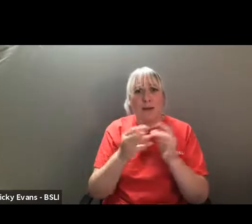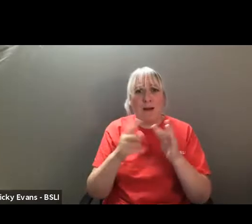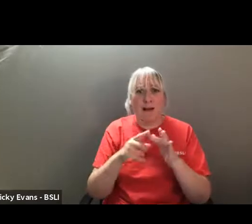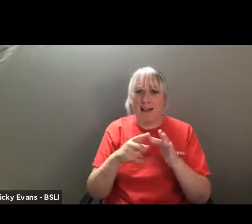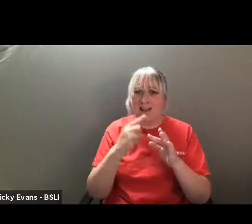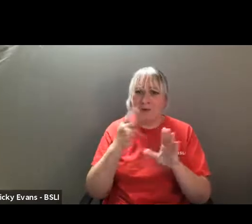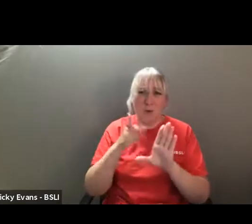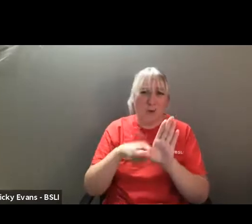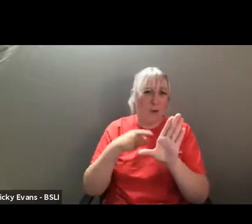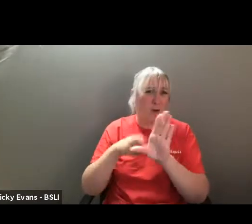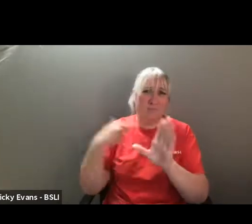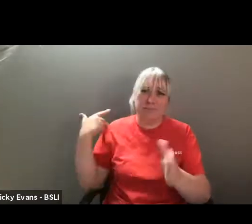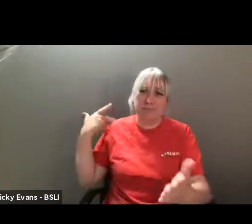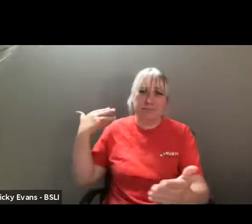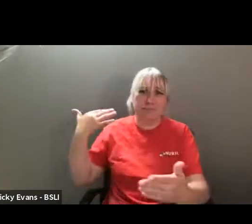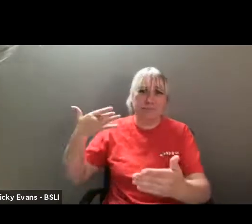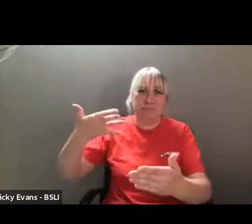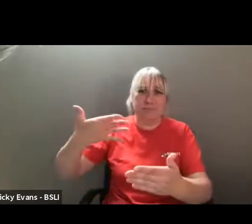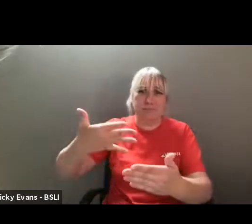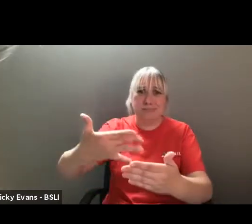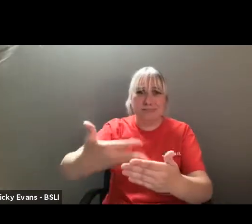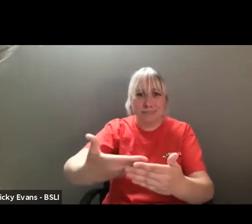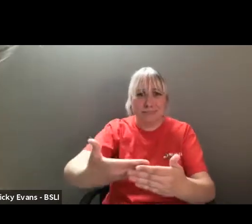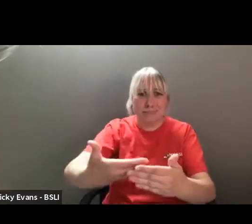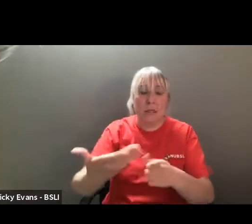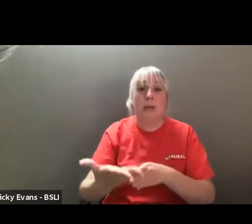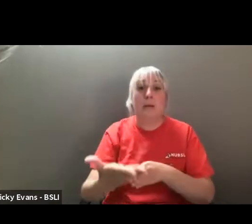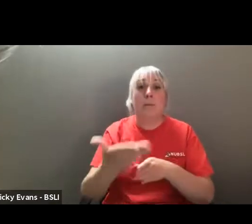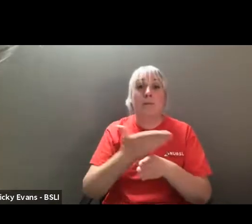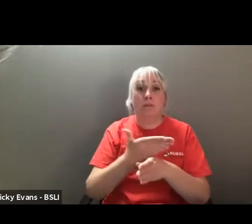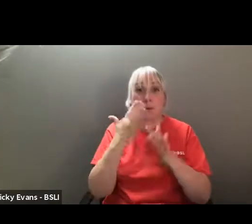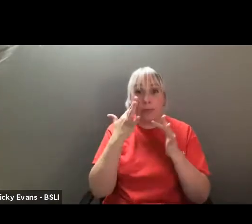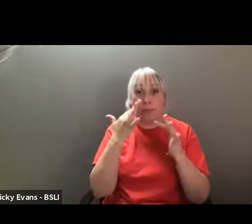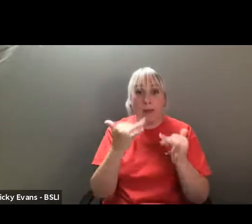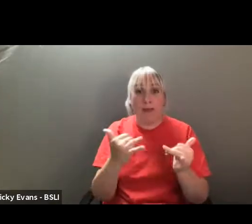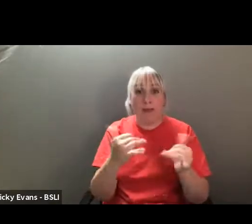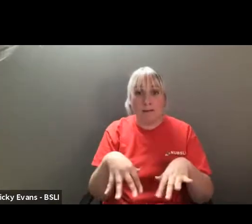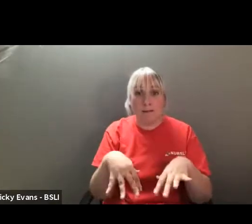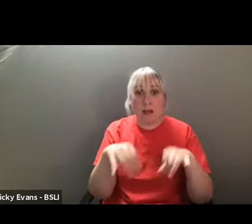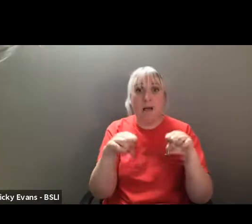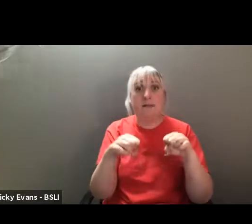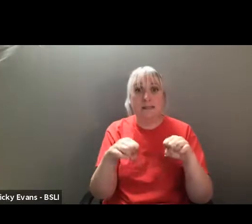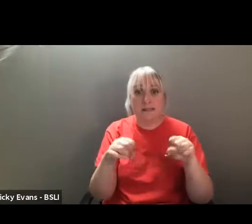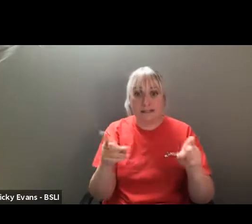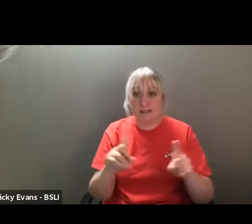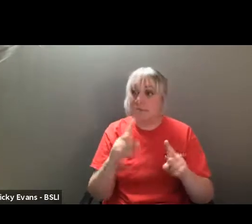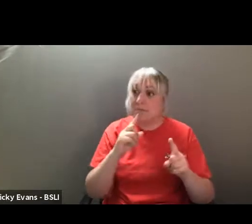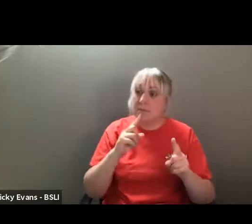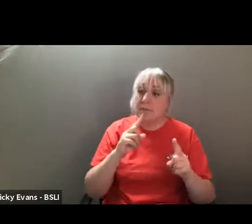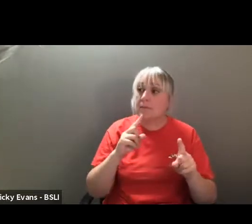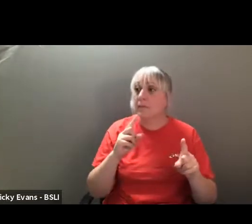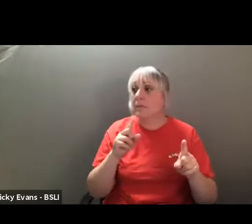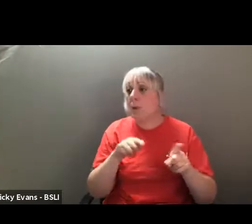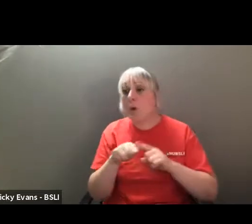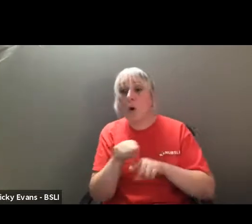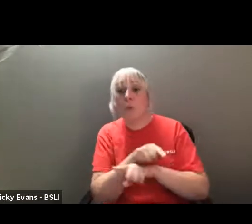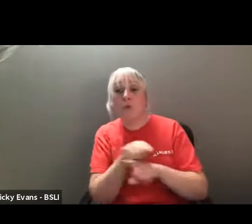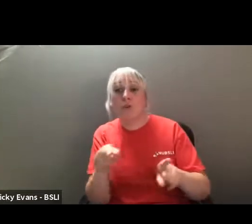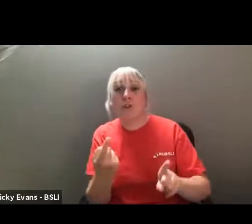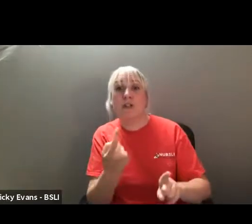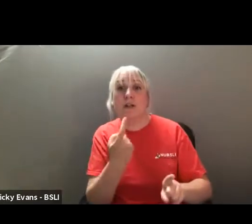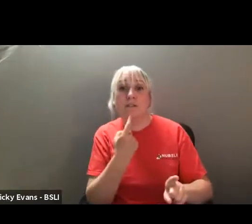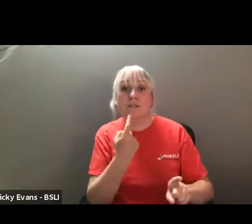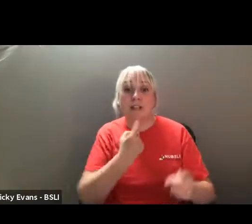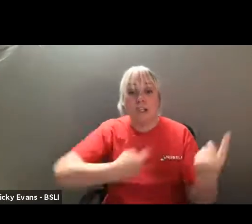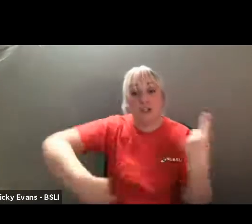public opinion polling leading up to the basic income pilot that they did in Finland was pretty positive. Like, the majority of Finns were for it,